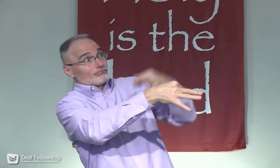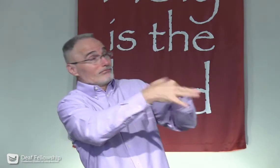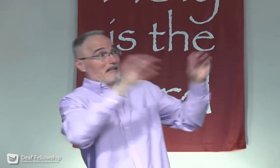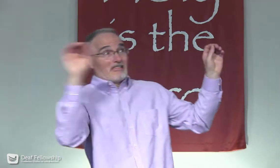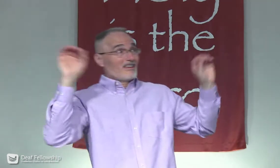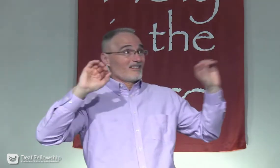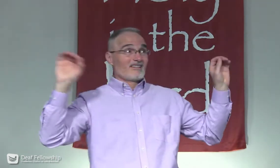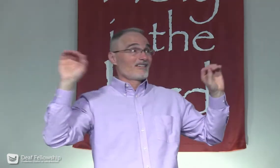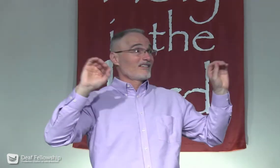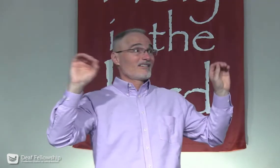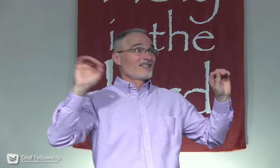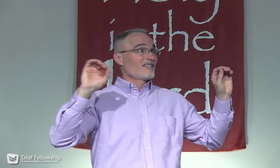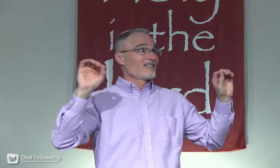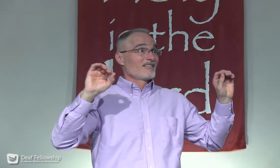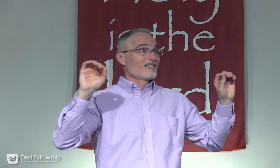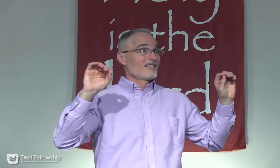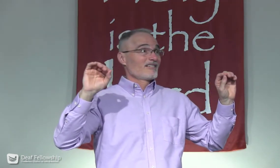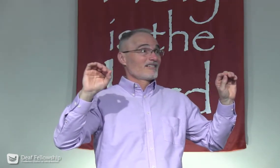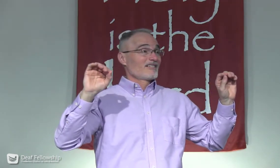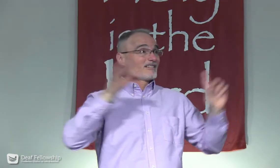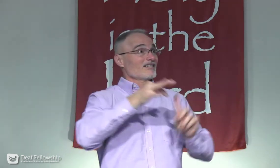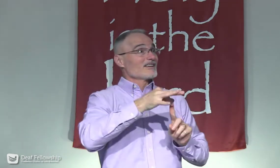And he says, I have nothing to give you in return